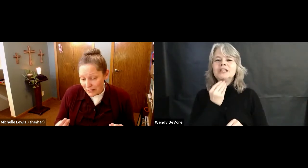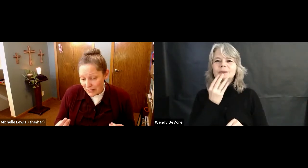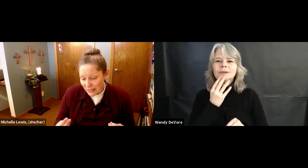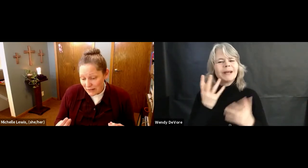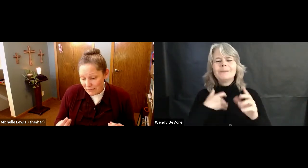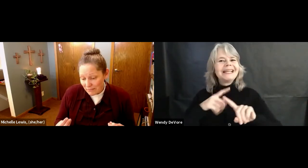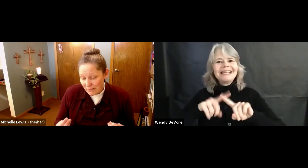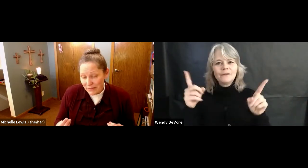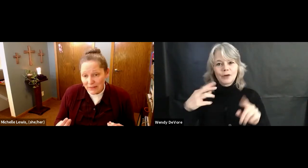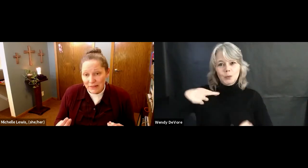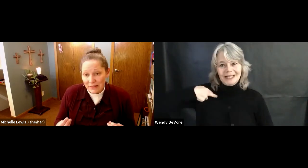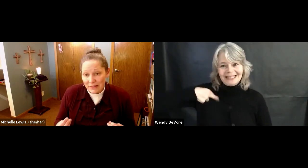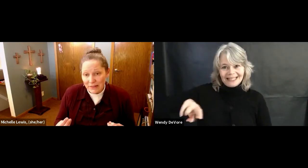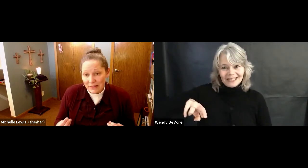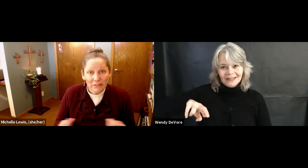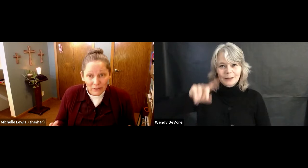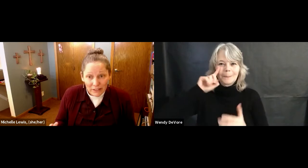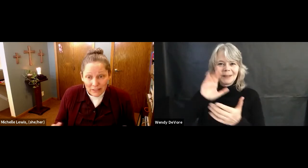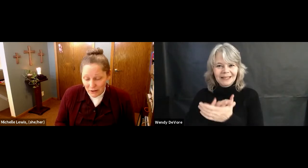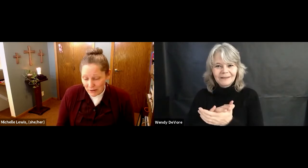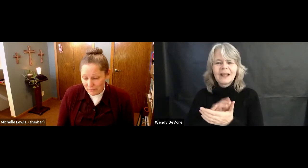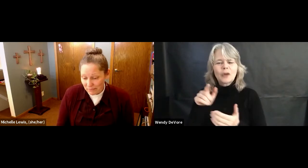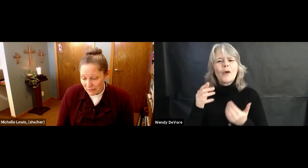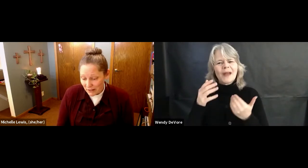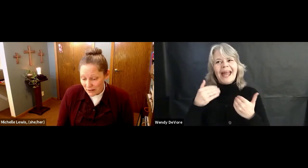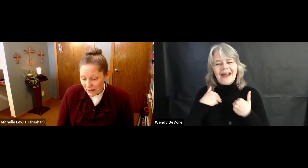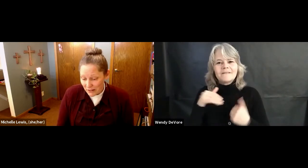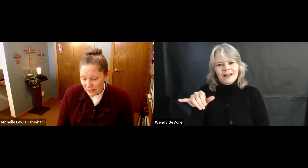ground, they have some different